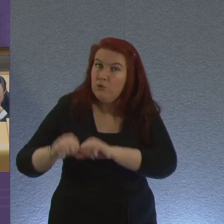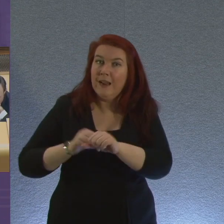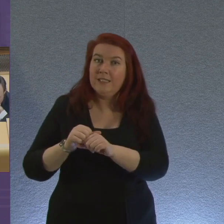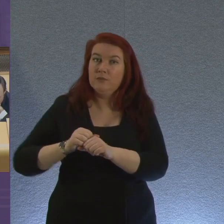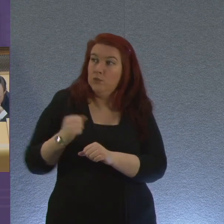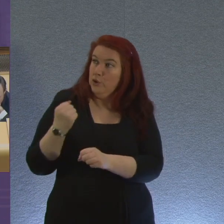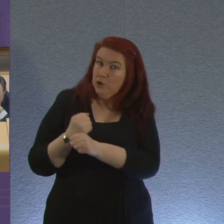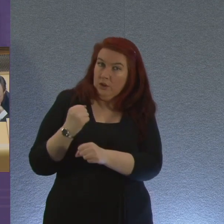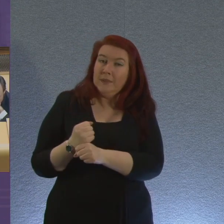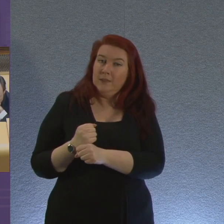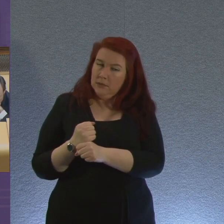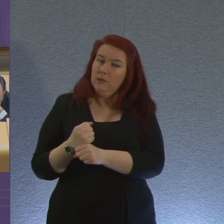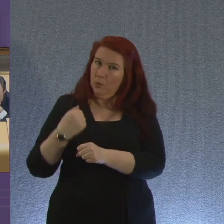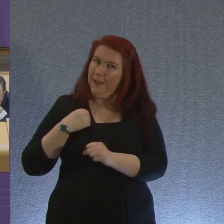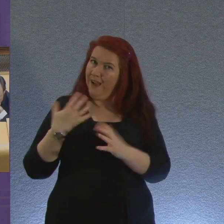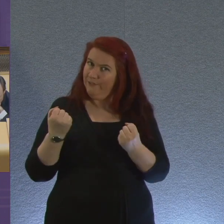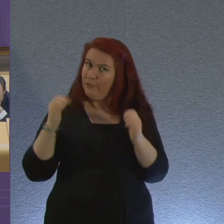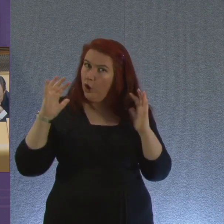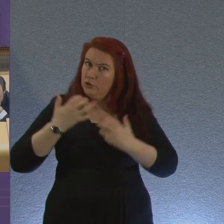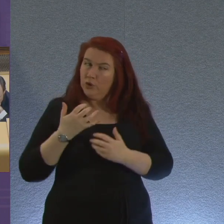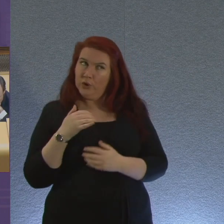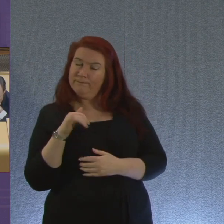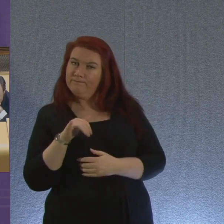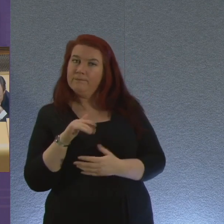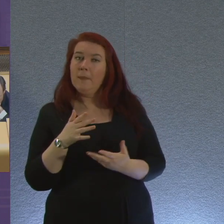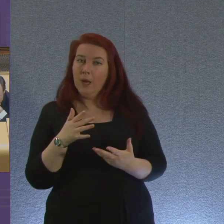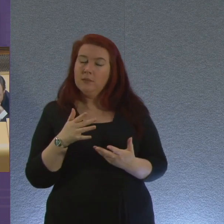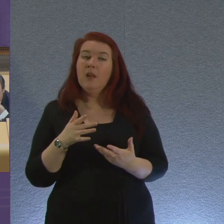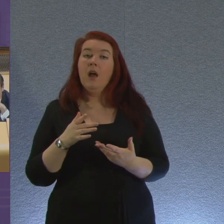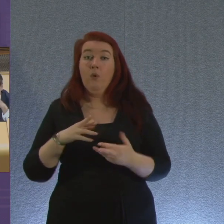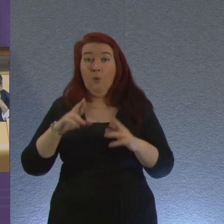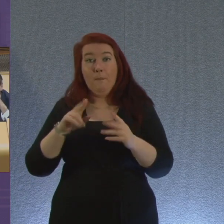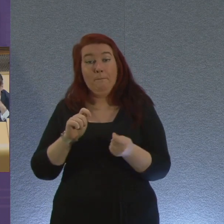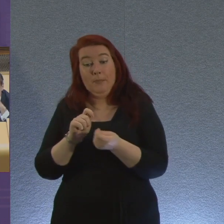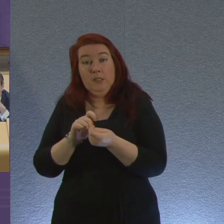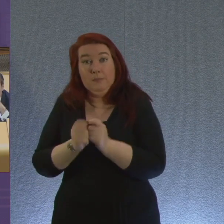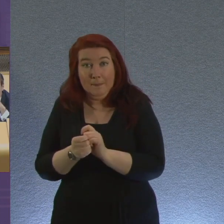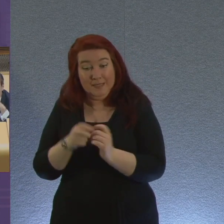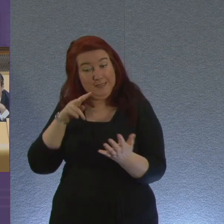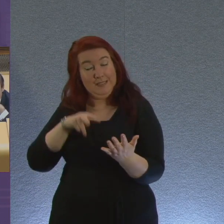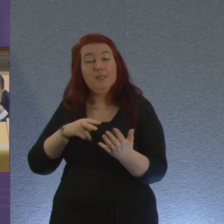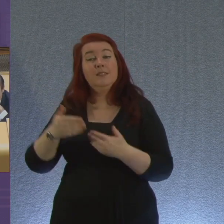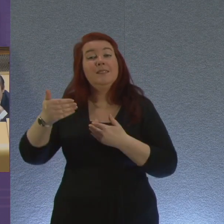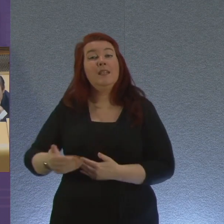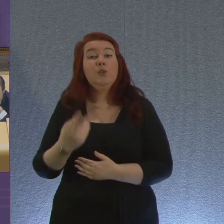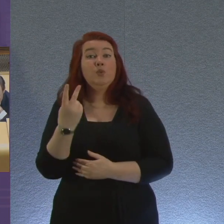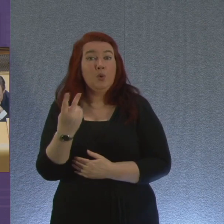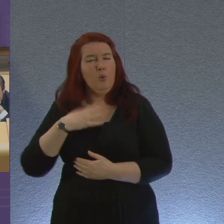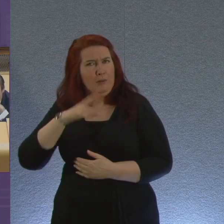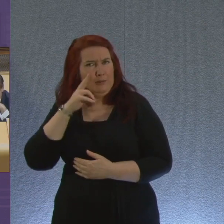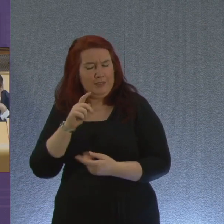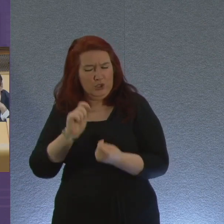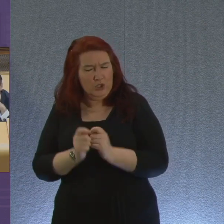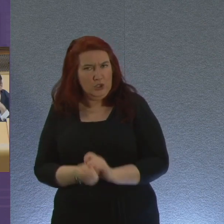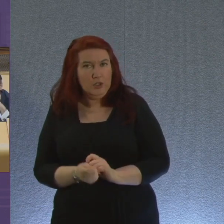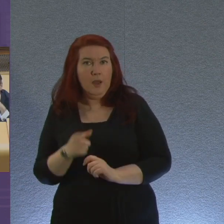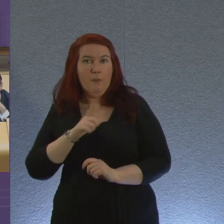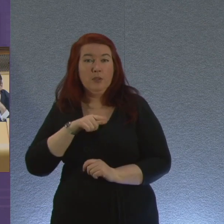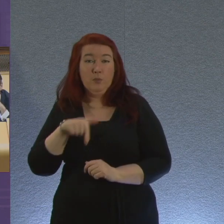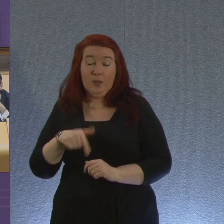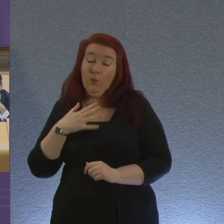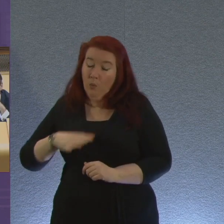the issues of concern to us. Assuming the amendments come forward at stage 2, as we expect, this is a bill we hope to be able to